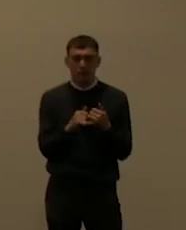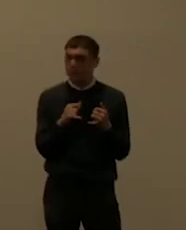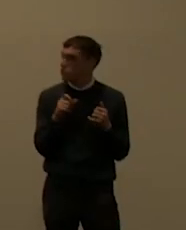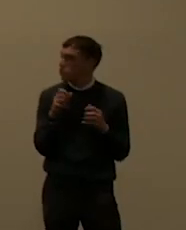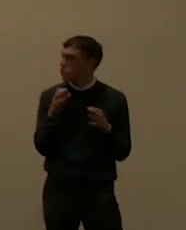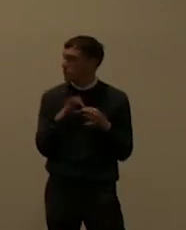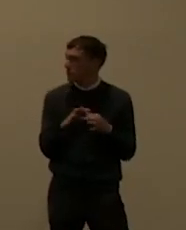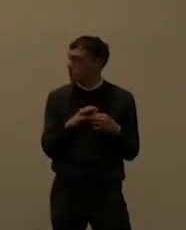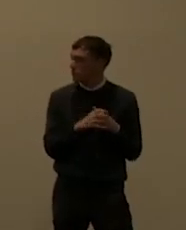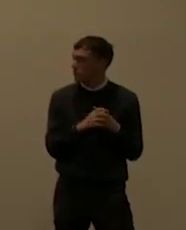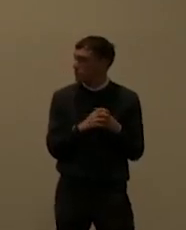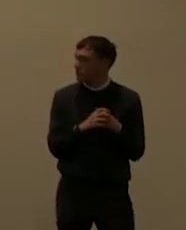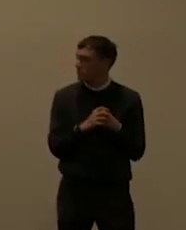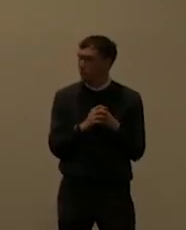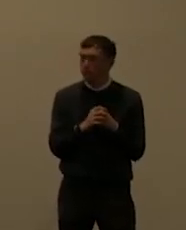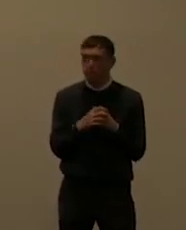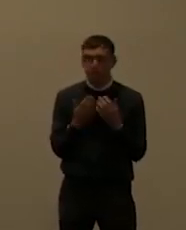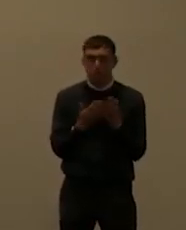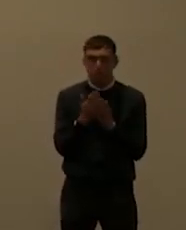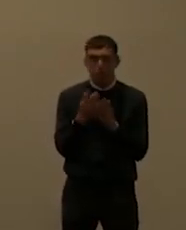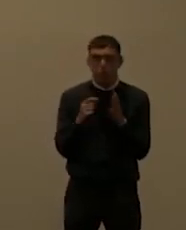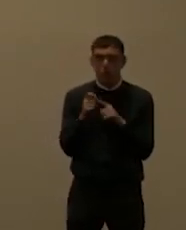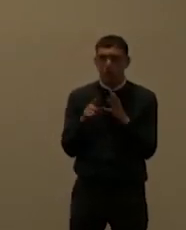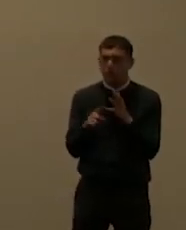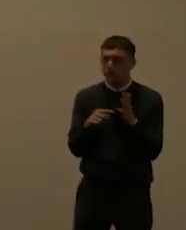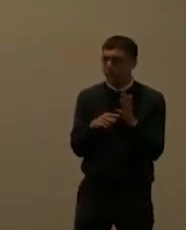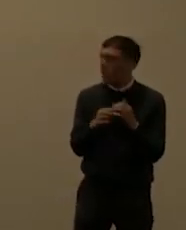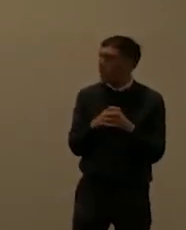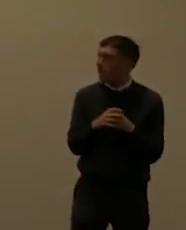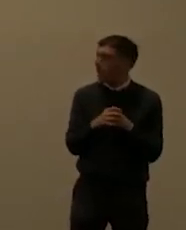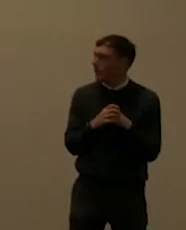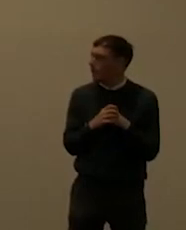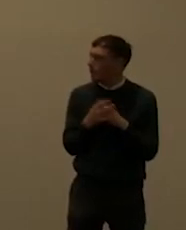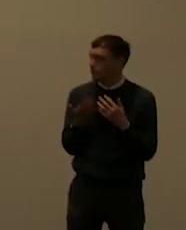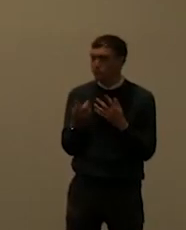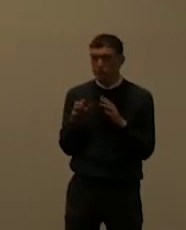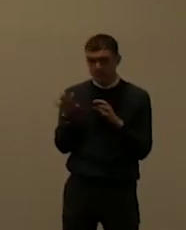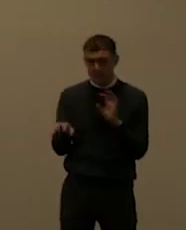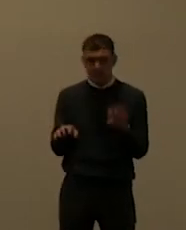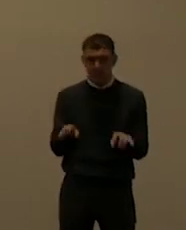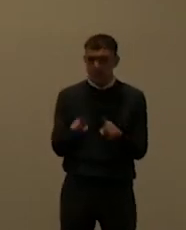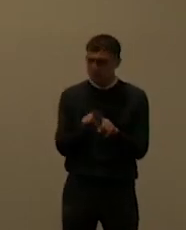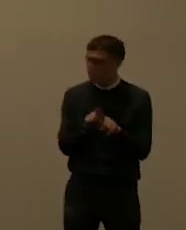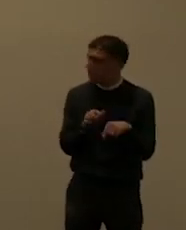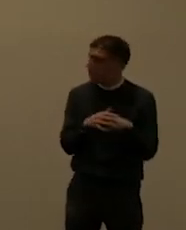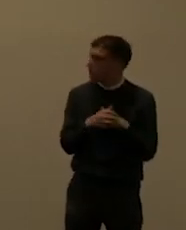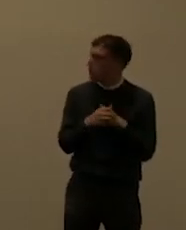have a much higher throughput in all areas. So from point-to-site, site-to-site, and express route.